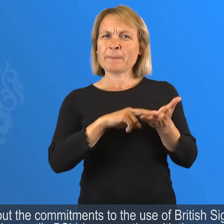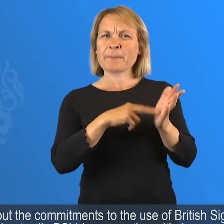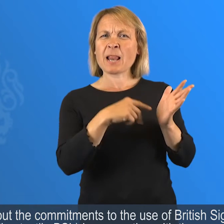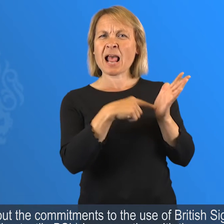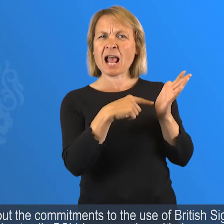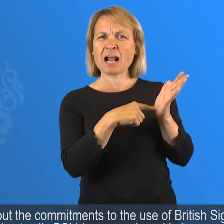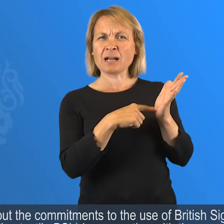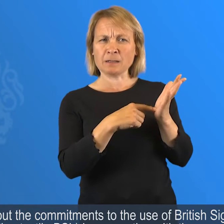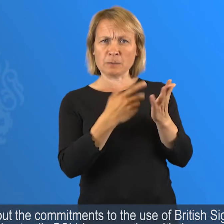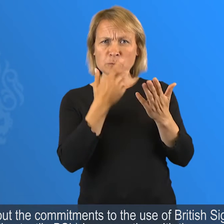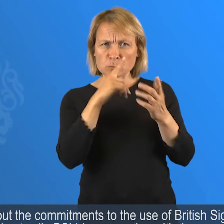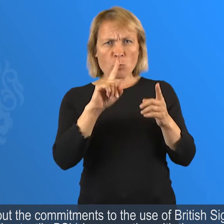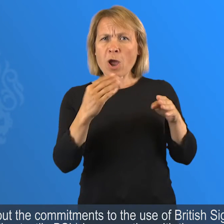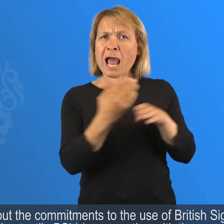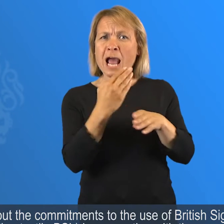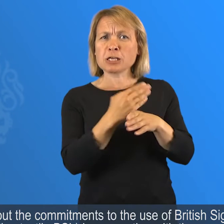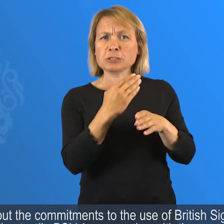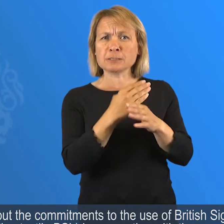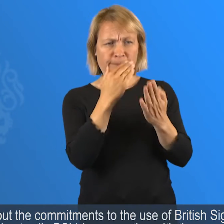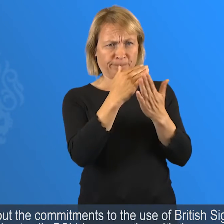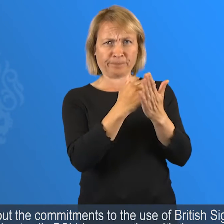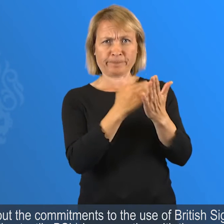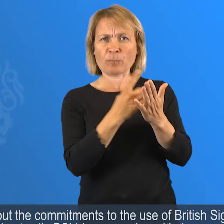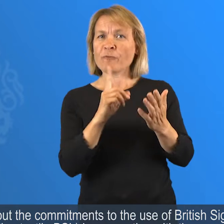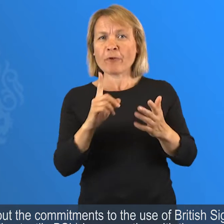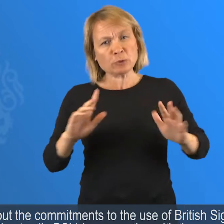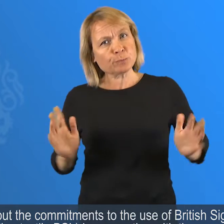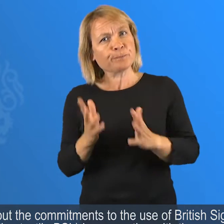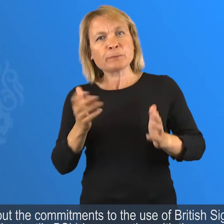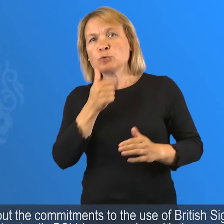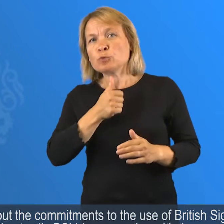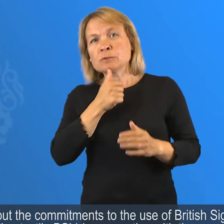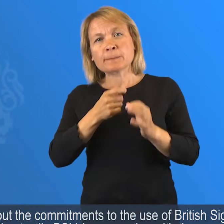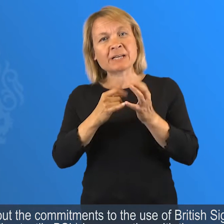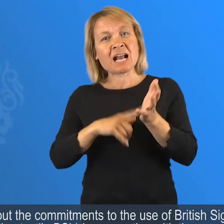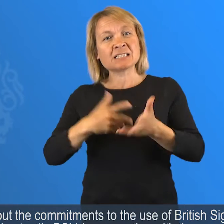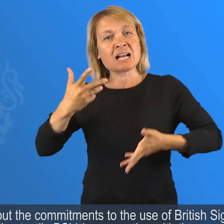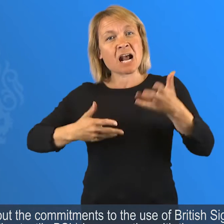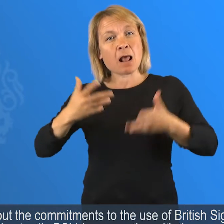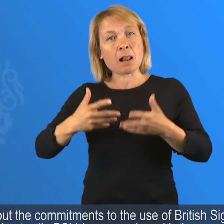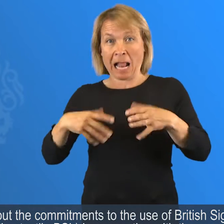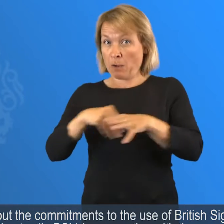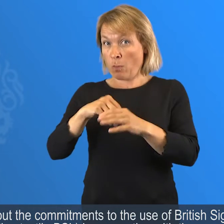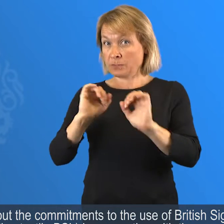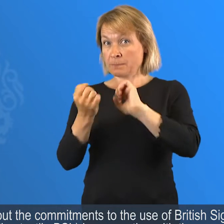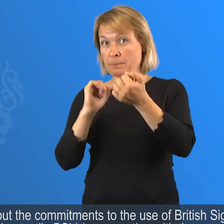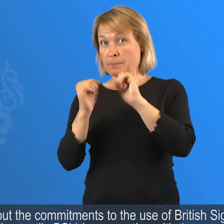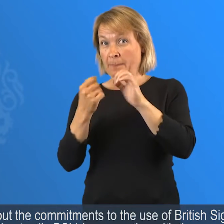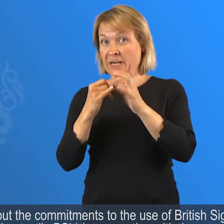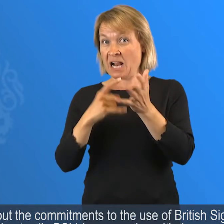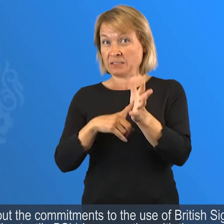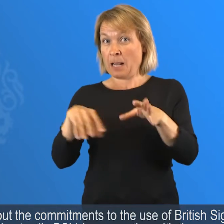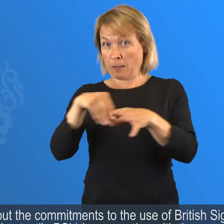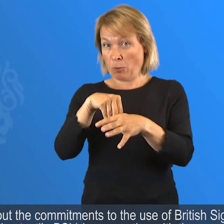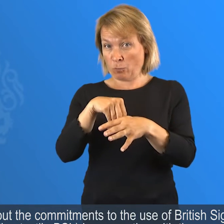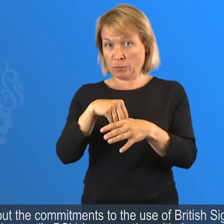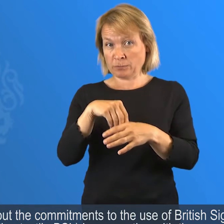This plan sets out the commitments to the use of British Sign Language, including tactile BSL, in connection